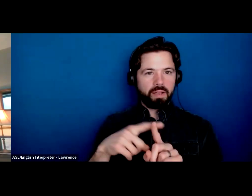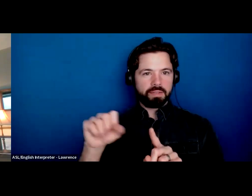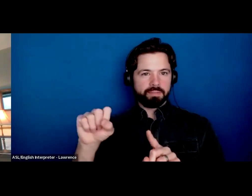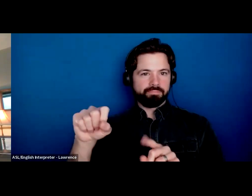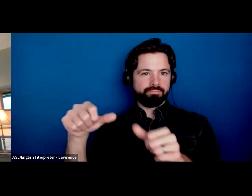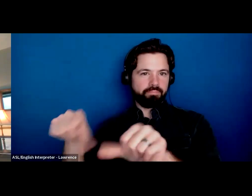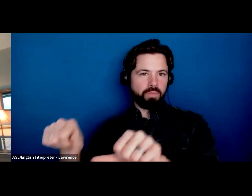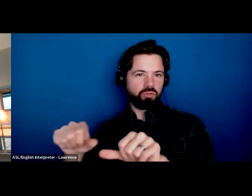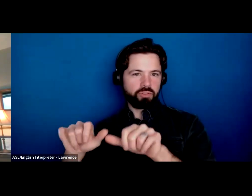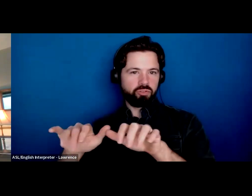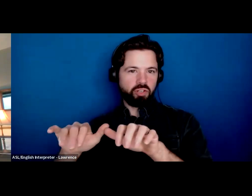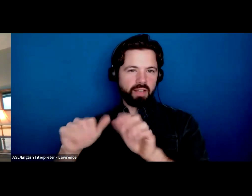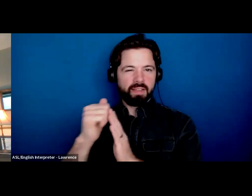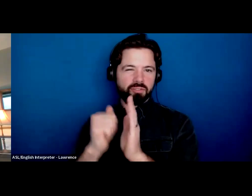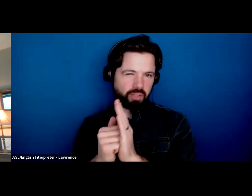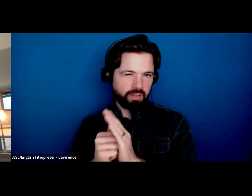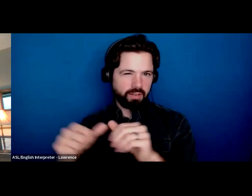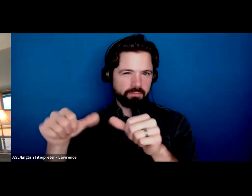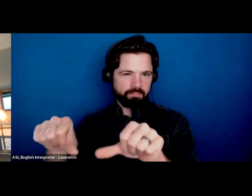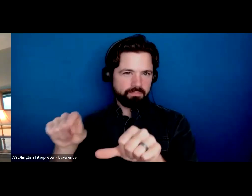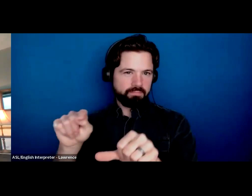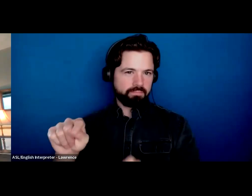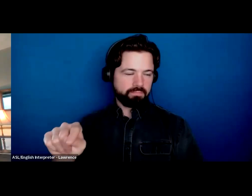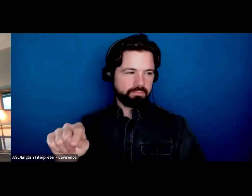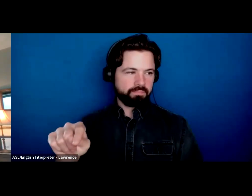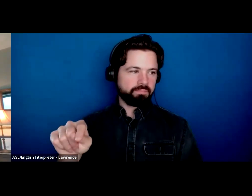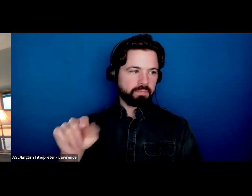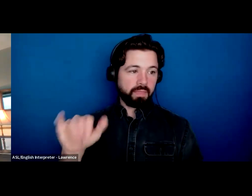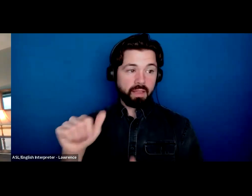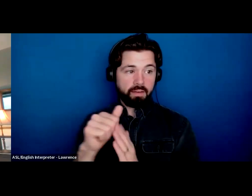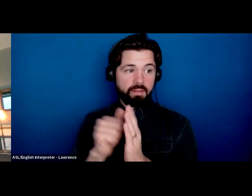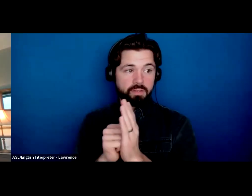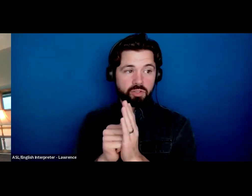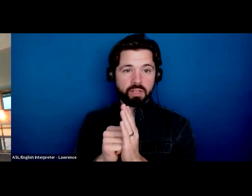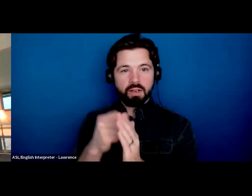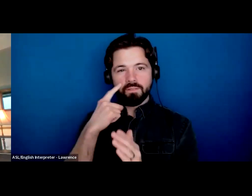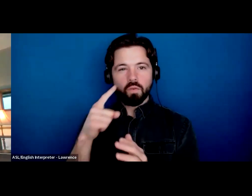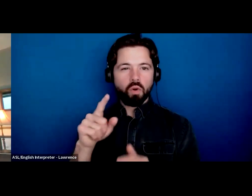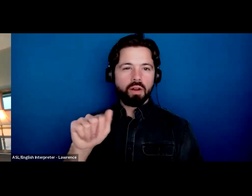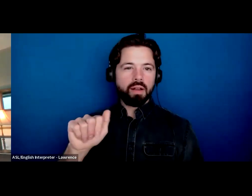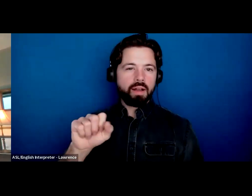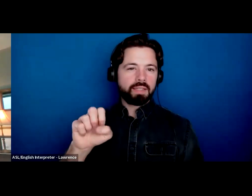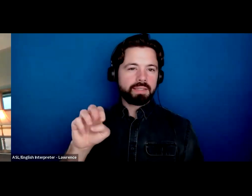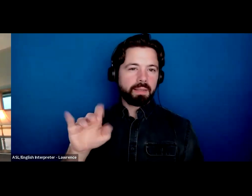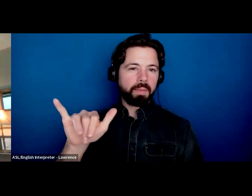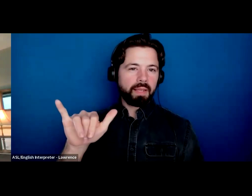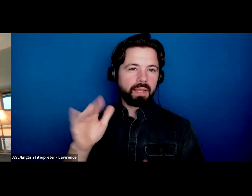drop the agenda, and this is the agenda for the assembly budget hearings that occurred this